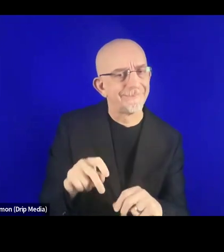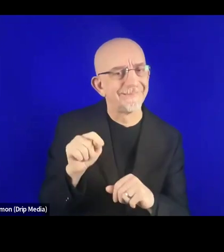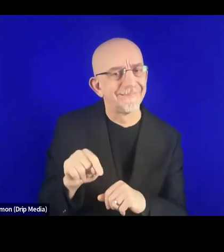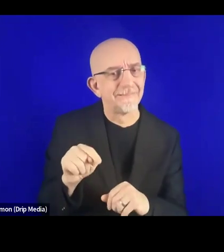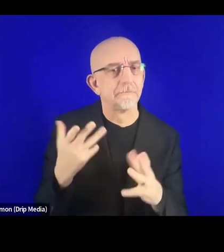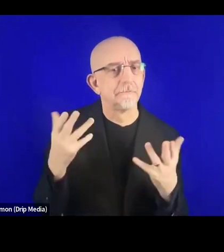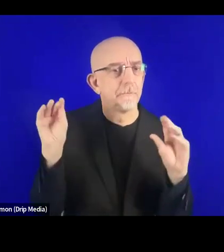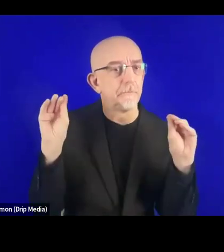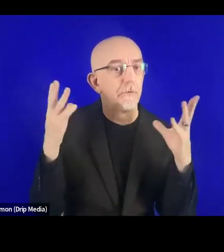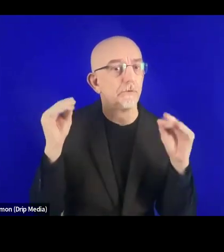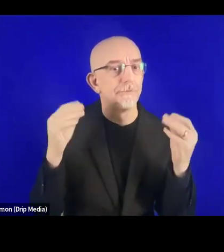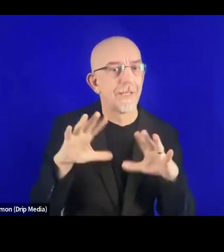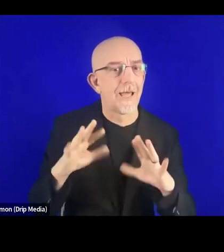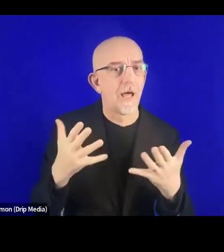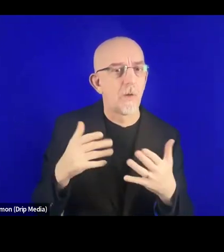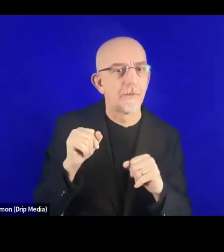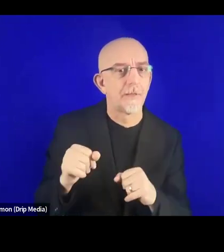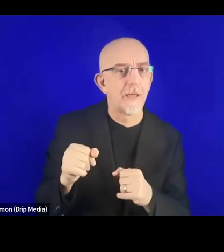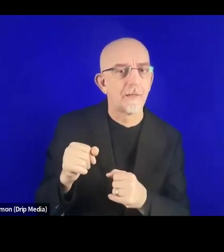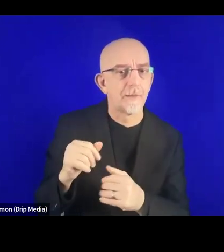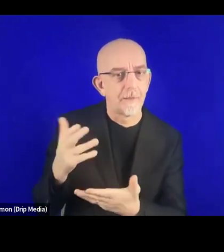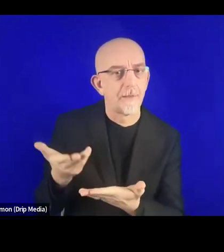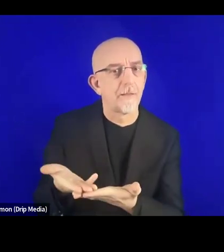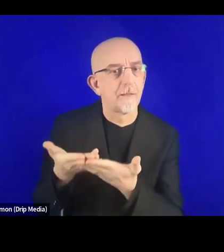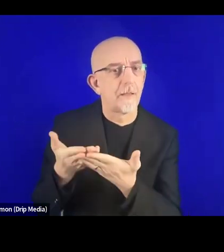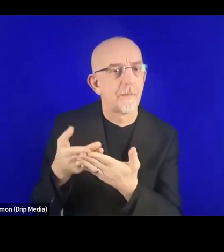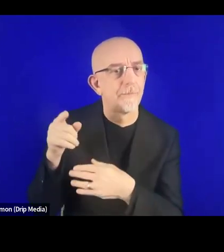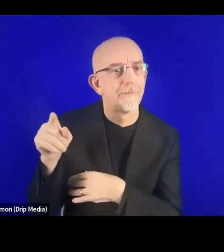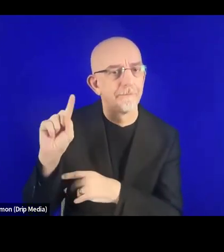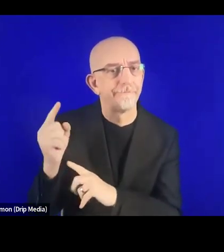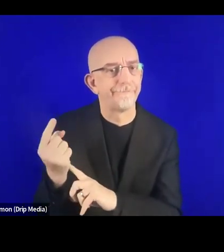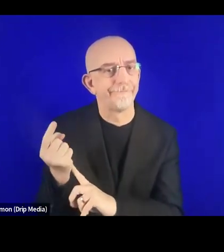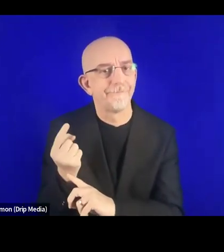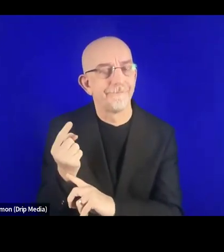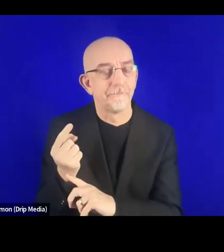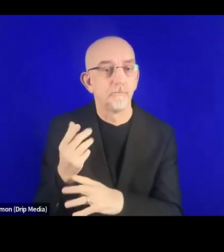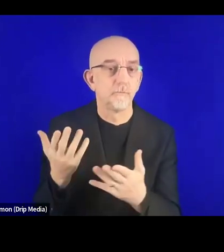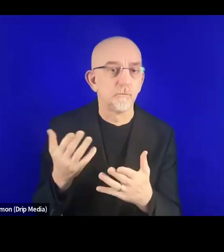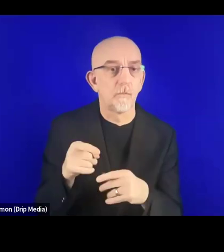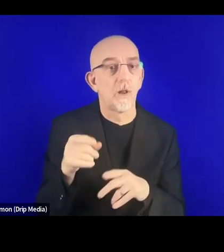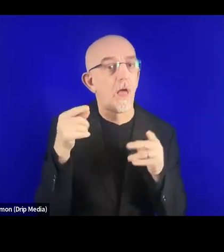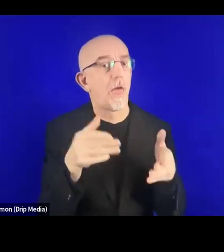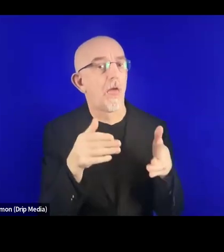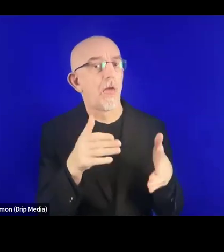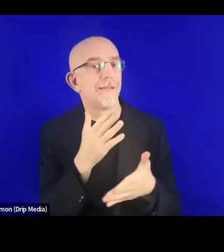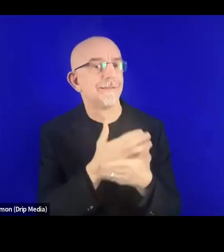that emergency response. So they are often left behind, because you have to go and look for where these